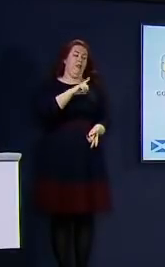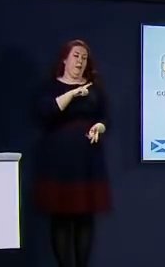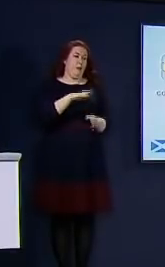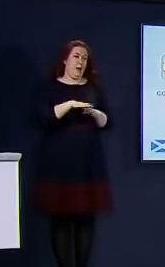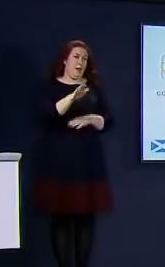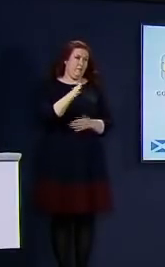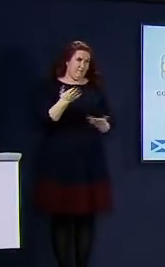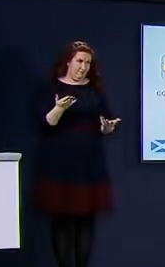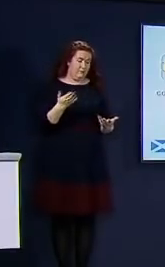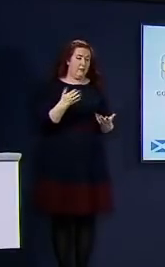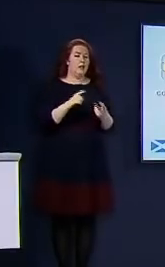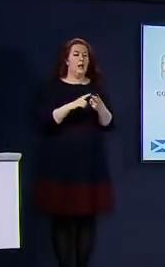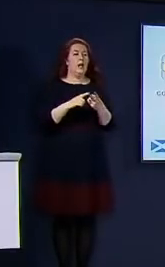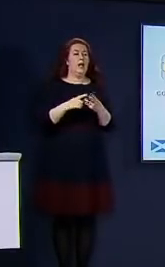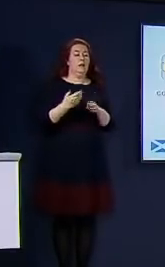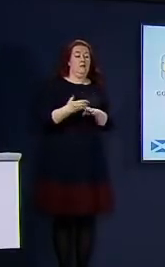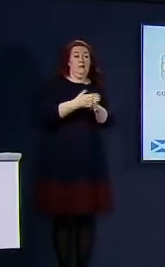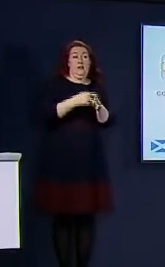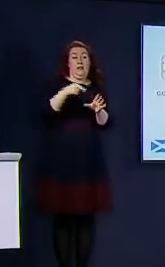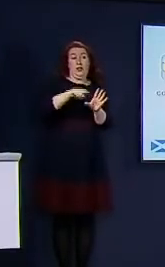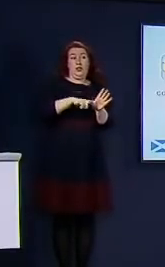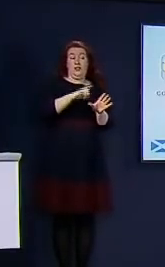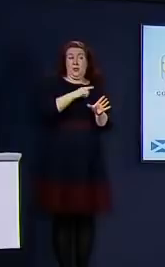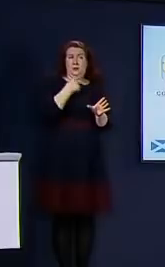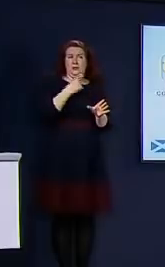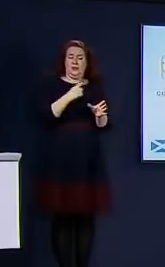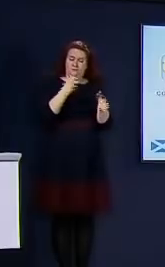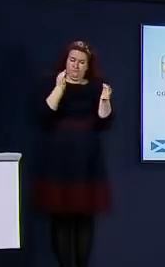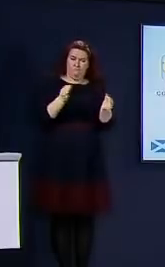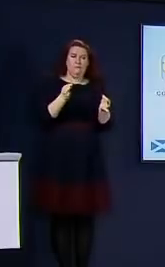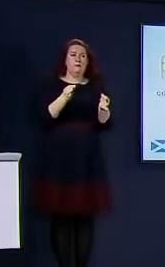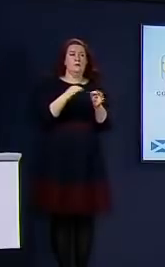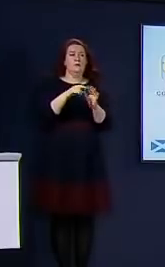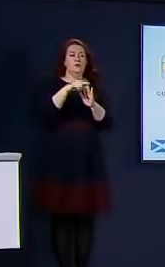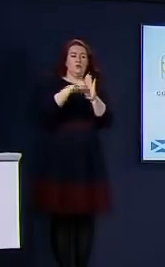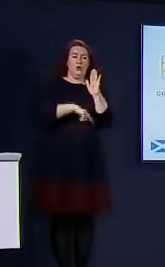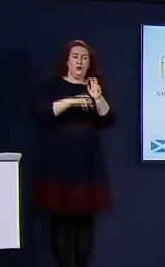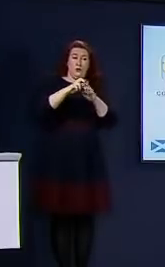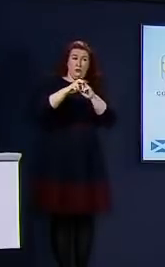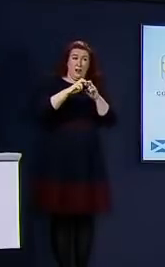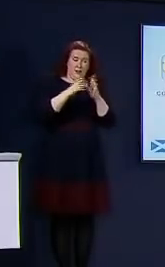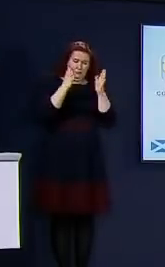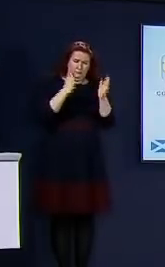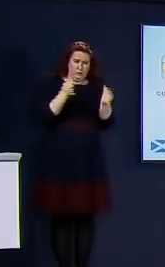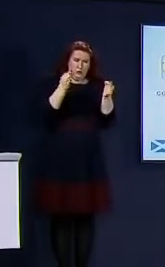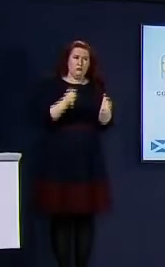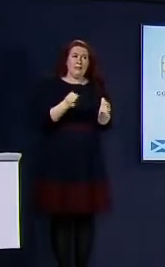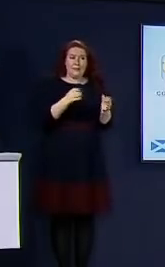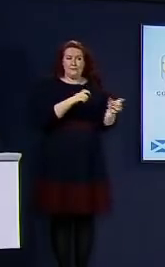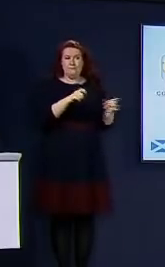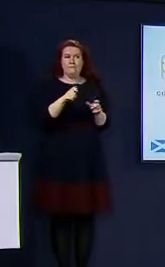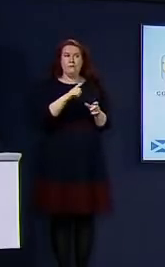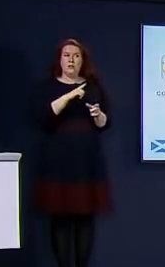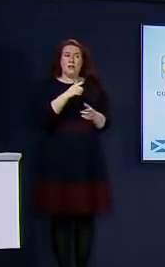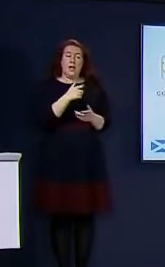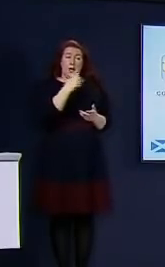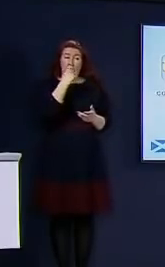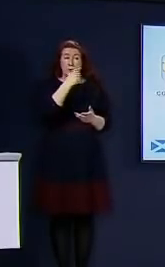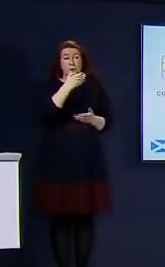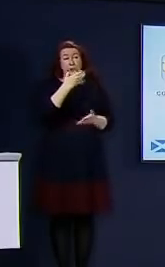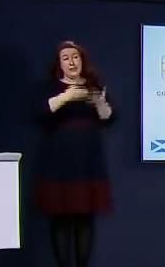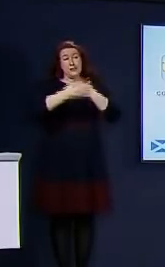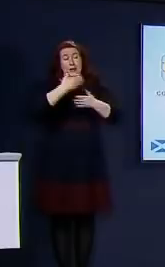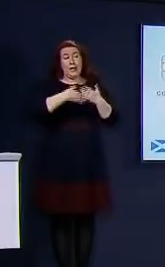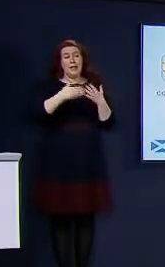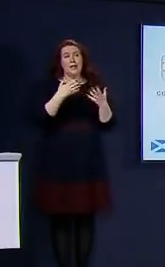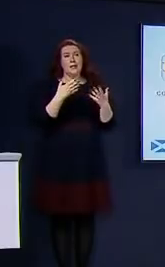year, you were explaining that that was the reason why travel restrictions were going to remain in place for quite a while to come. Can you explain